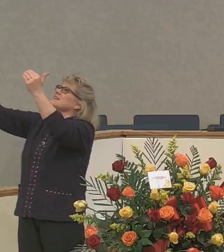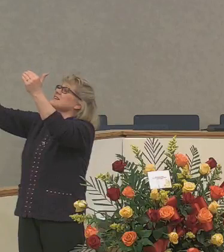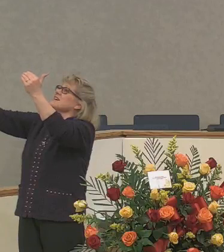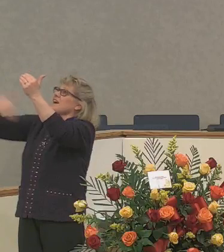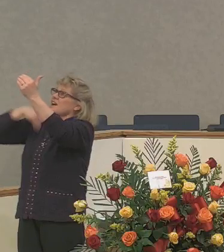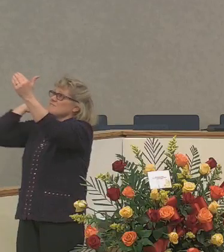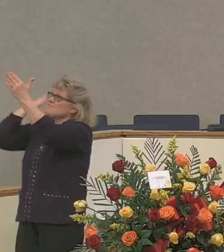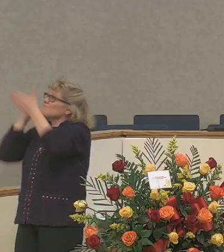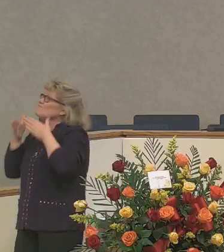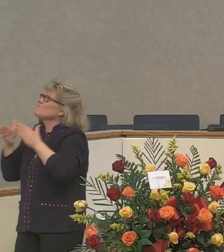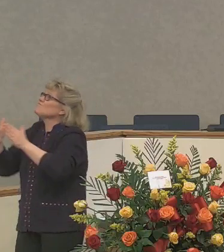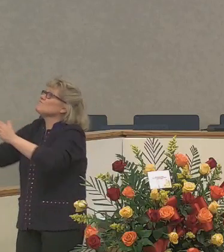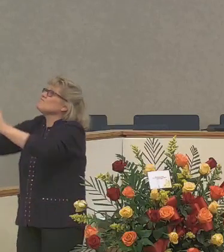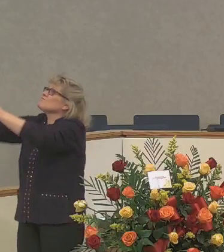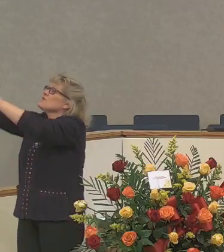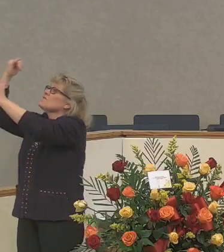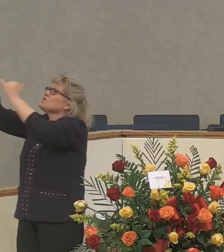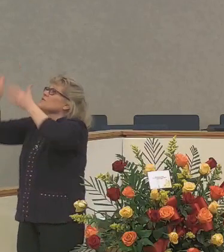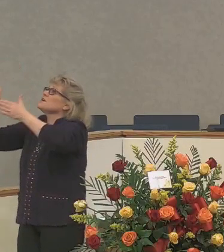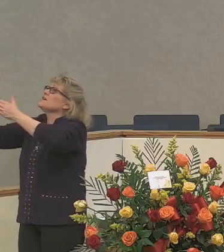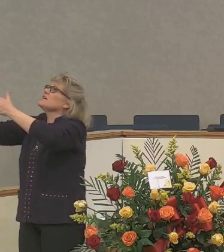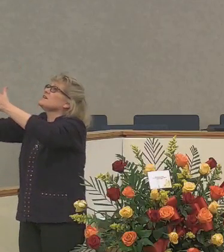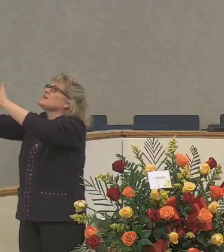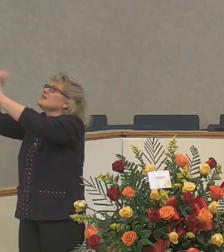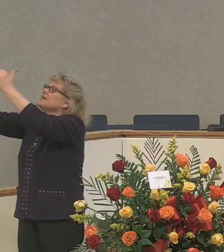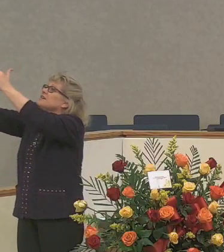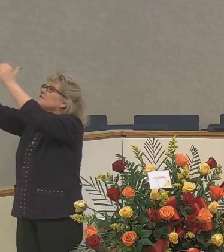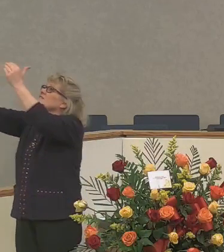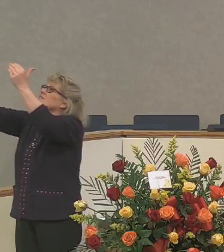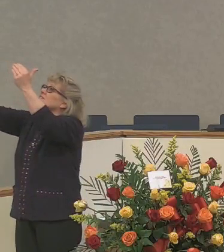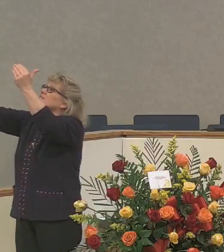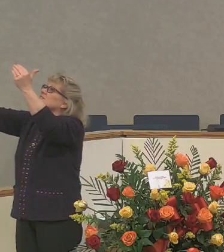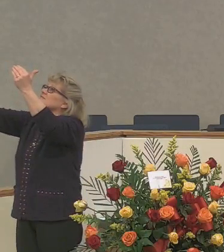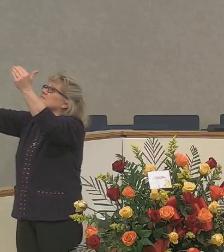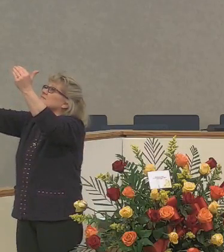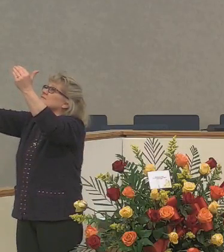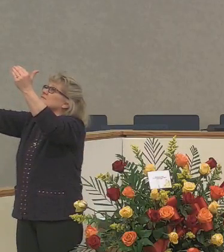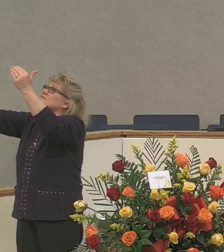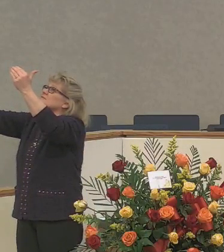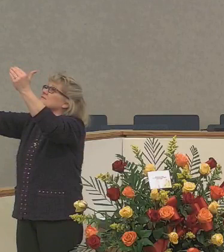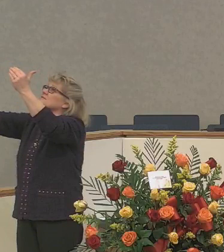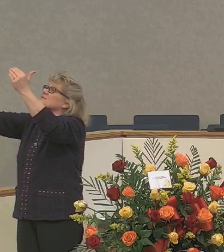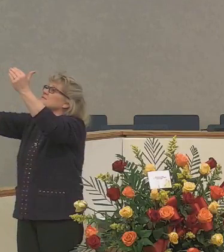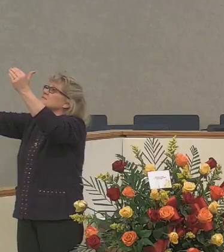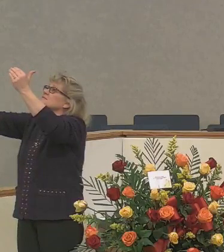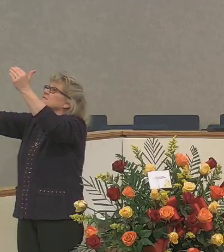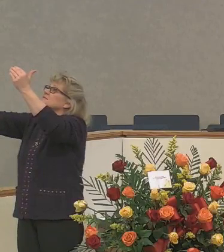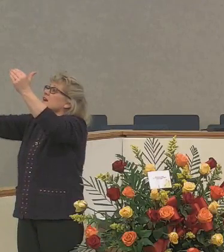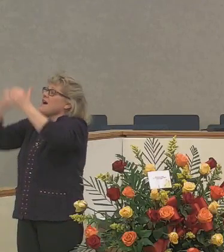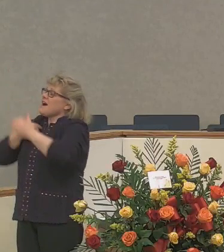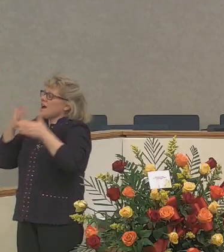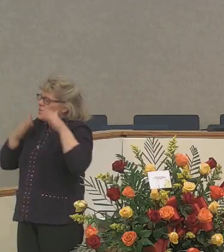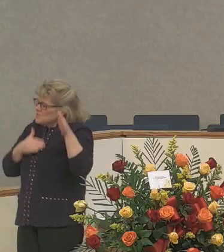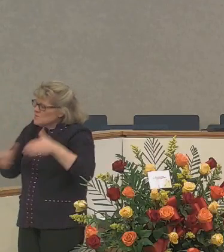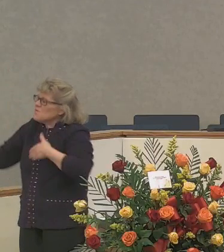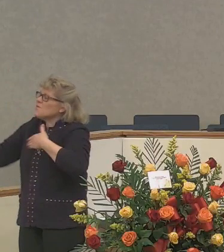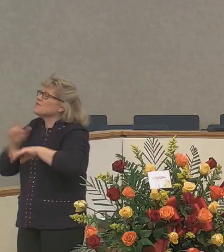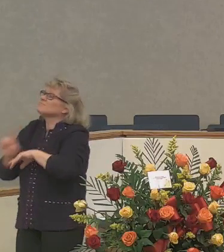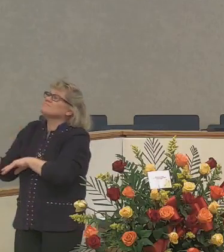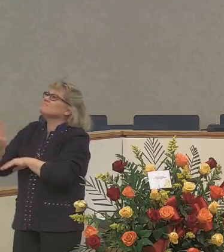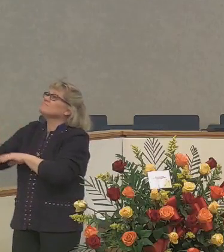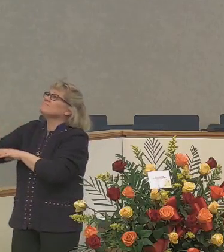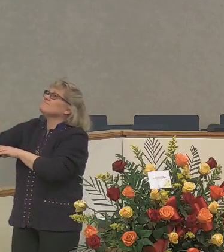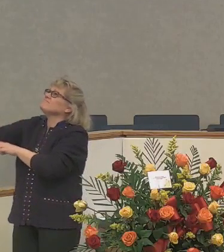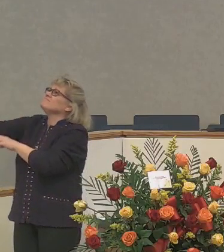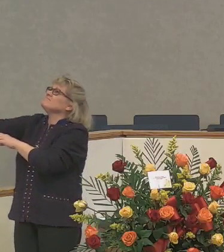gone the last mile of the way. Amen. When I've gone the last mile of the